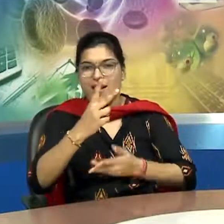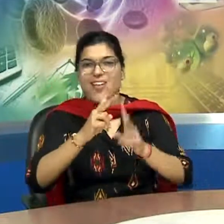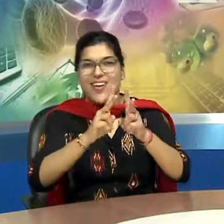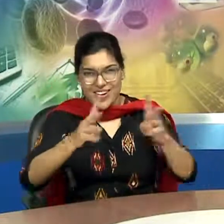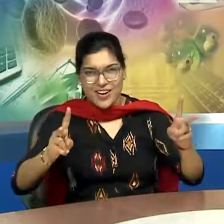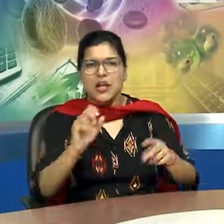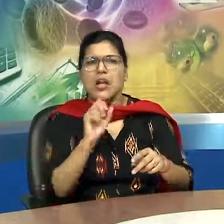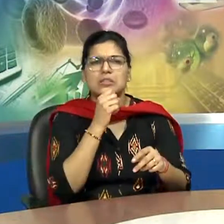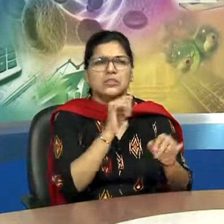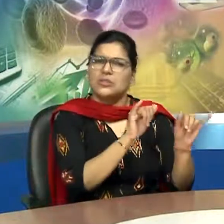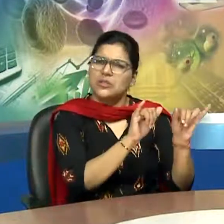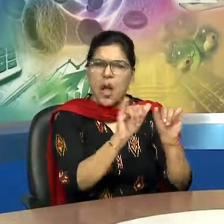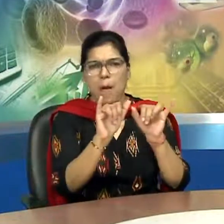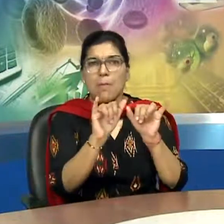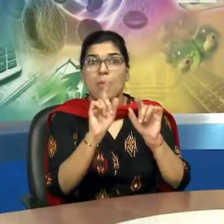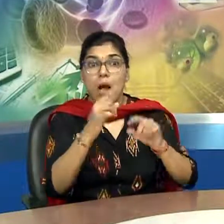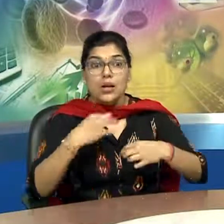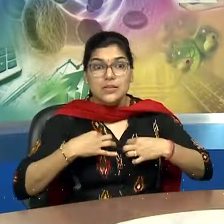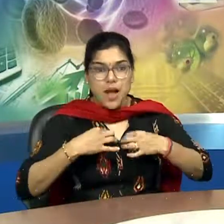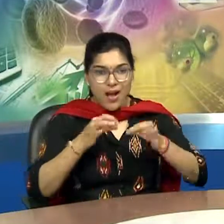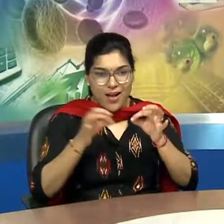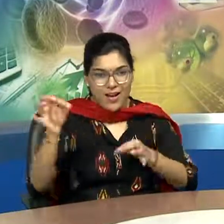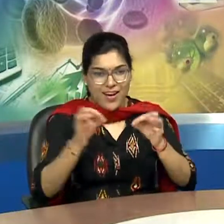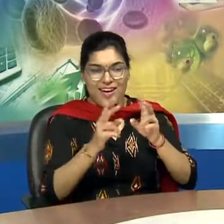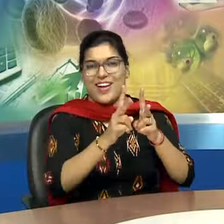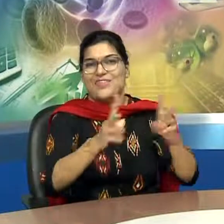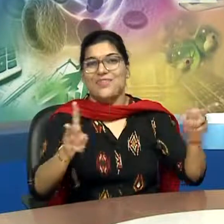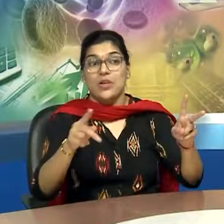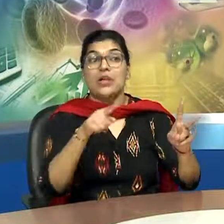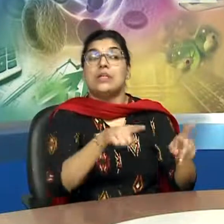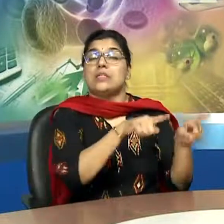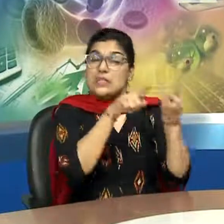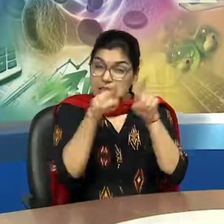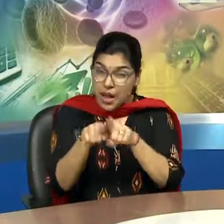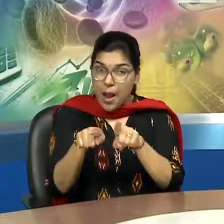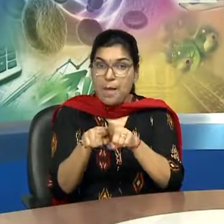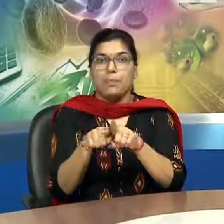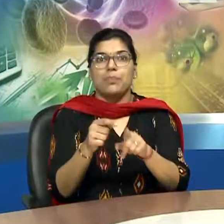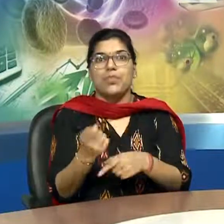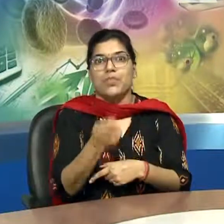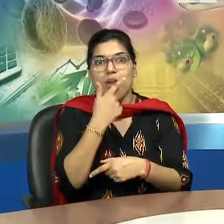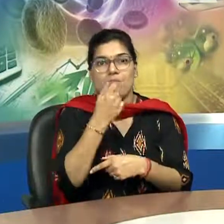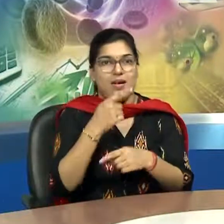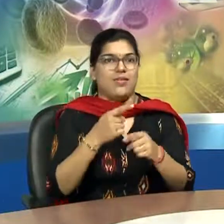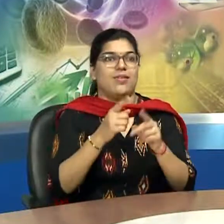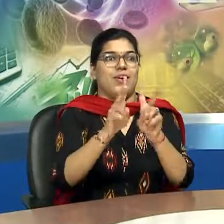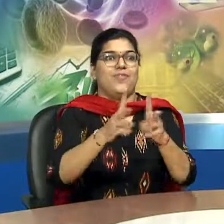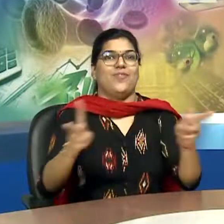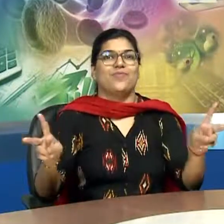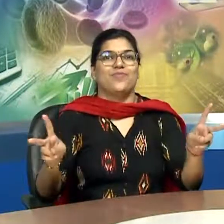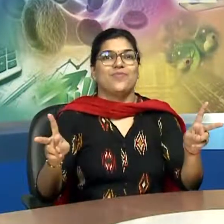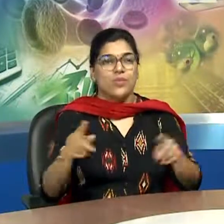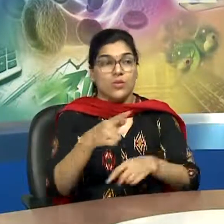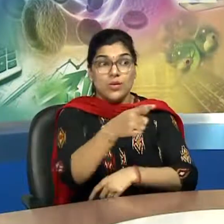and the patients can leave their conditions and live normal and productive life. You know, just